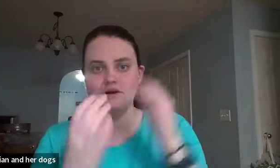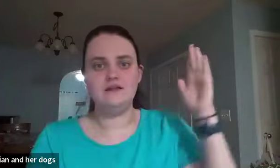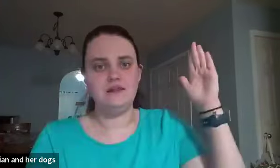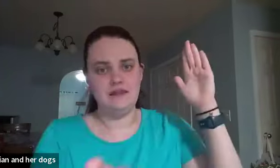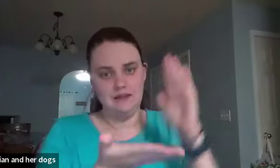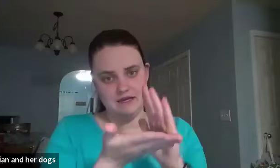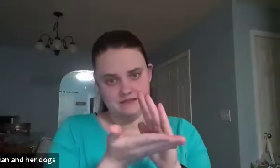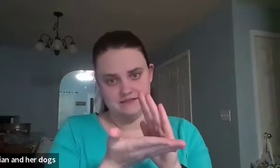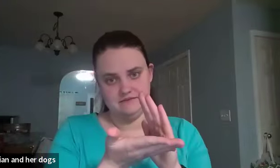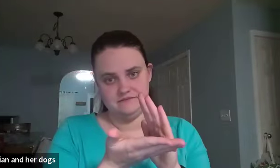more, less.